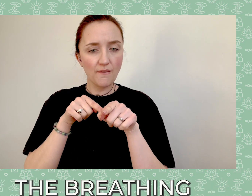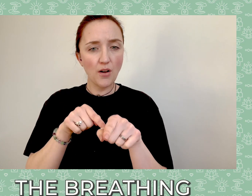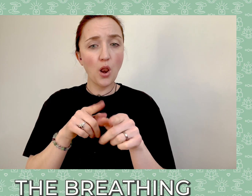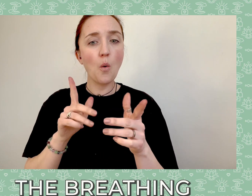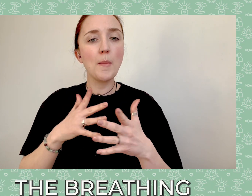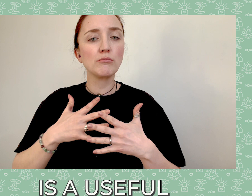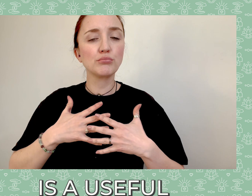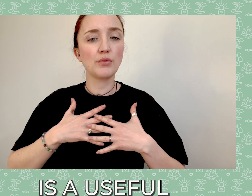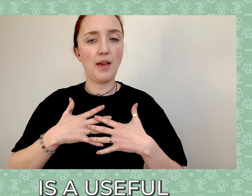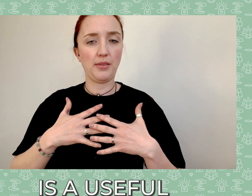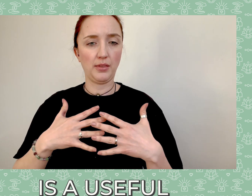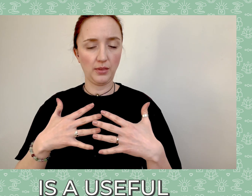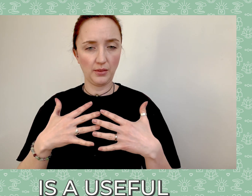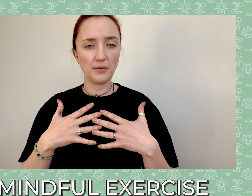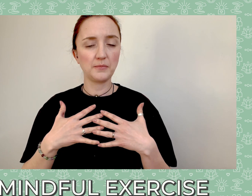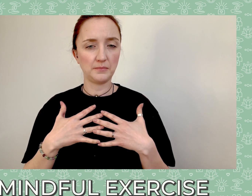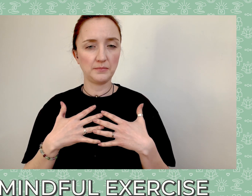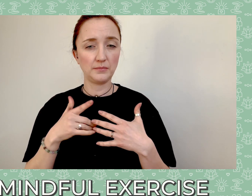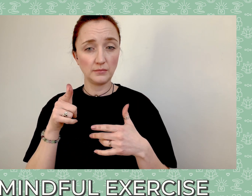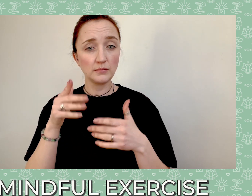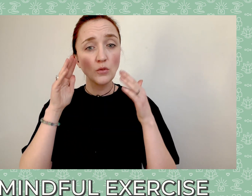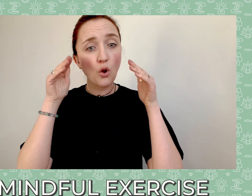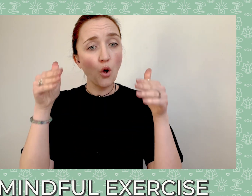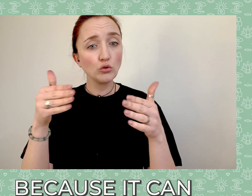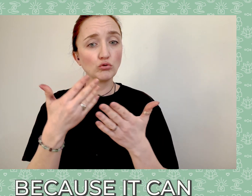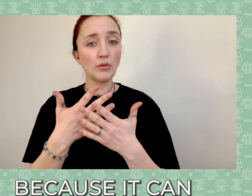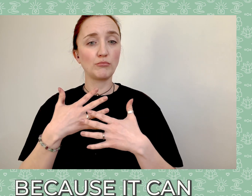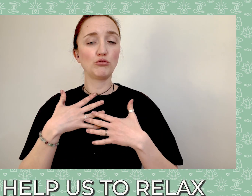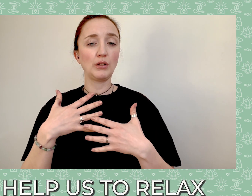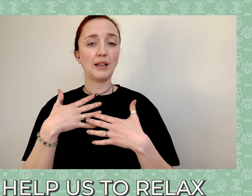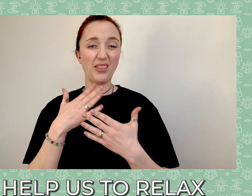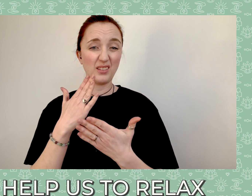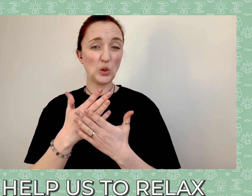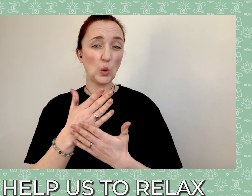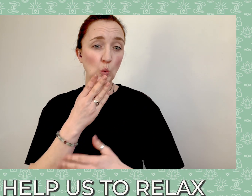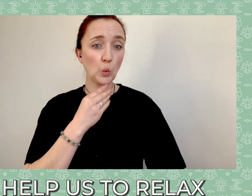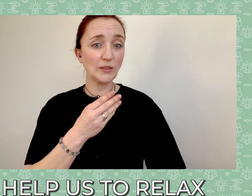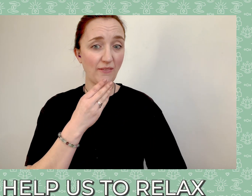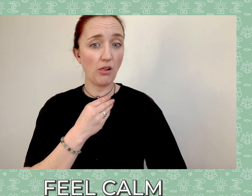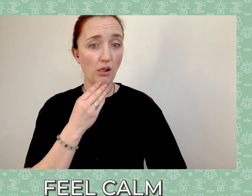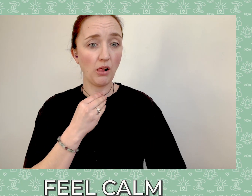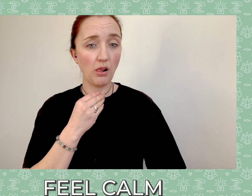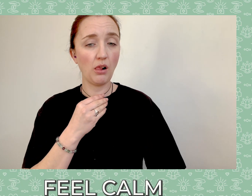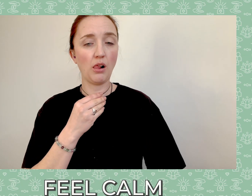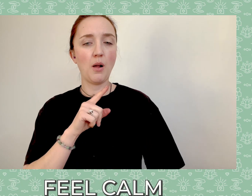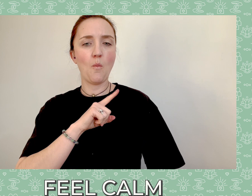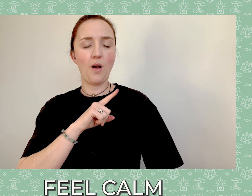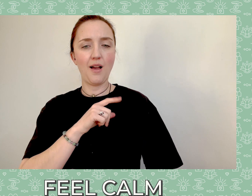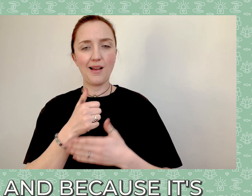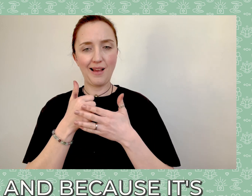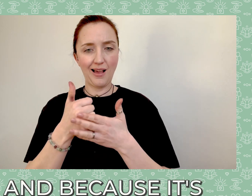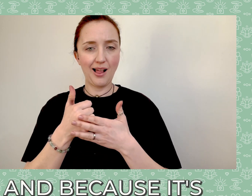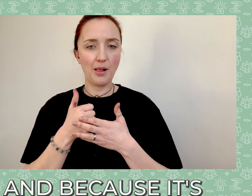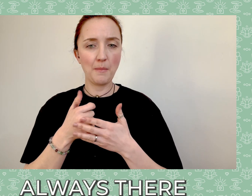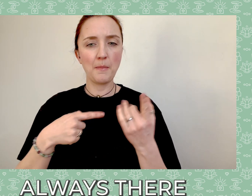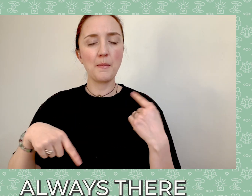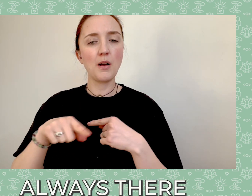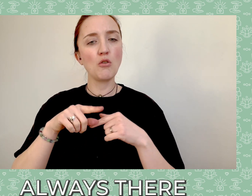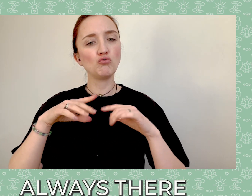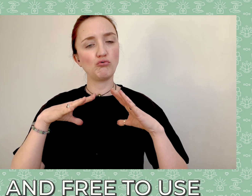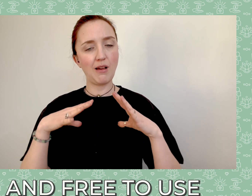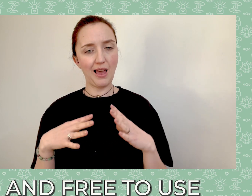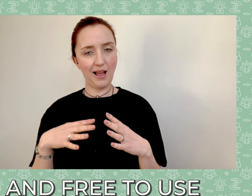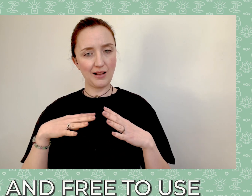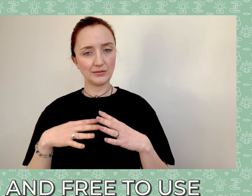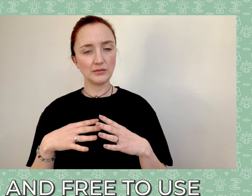on the breathing is a useful mindful exercise because it can help us to relax, feel calm, and because it's always